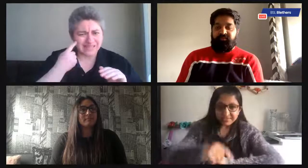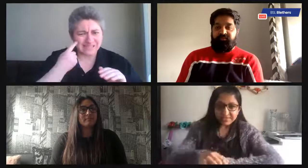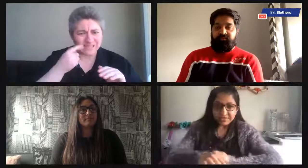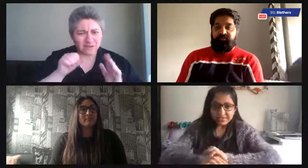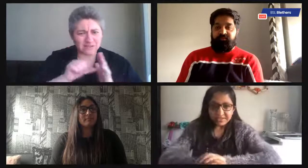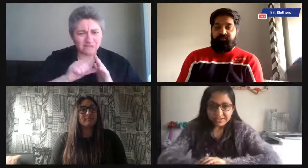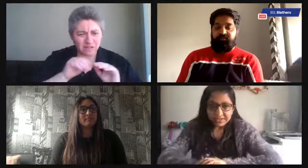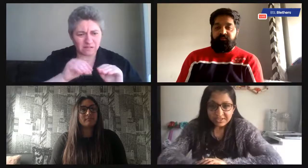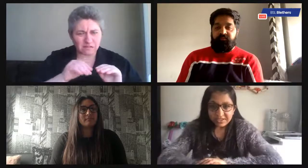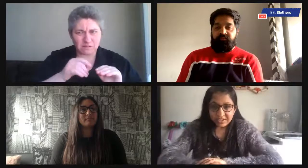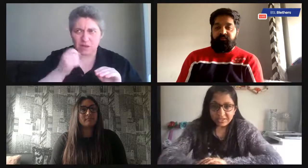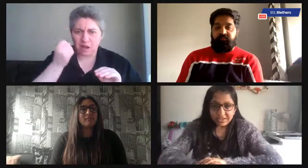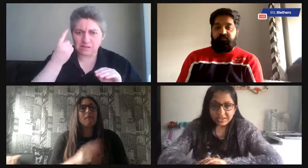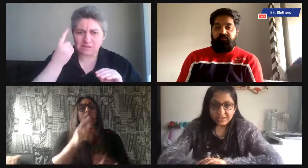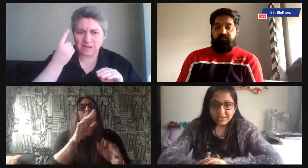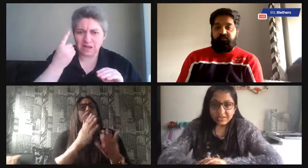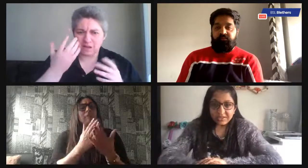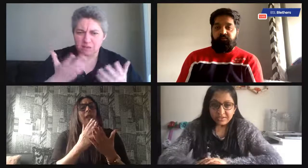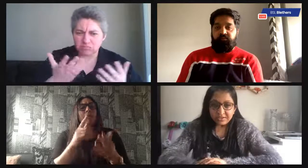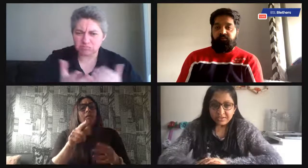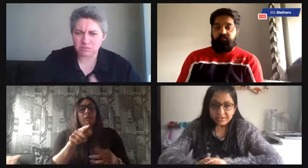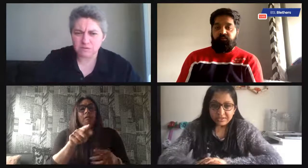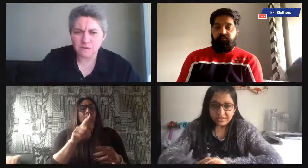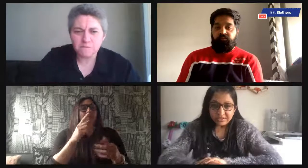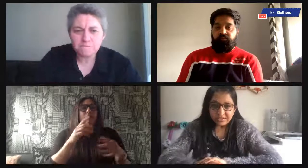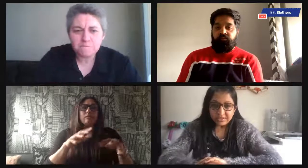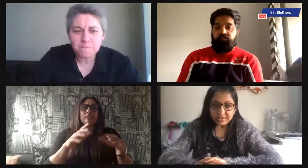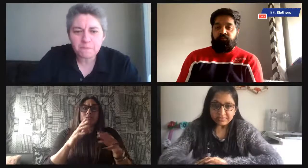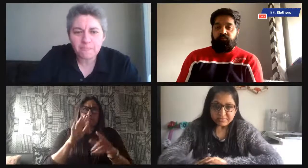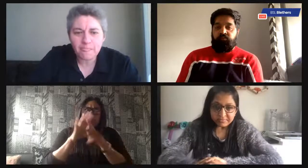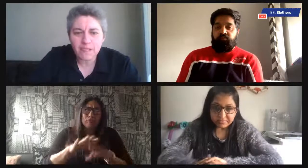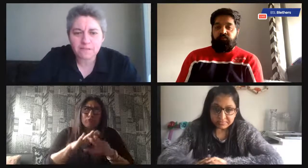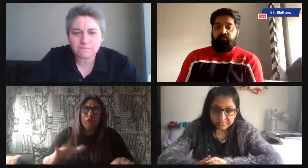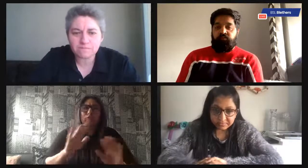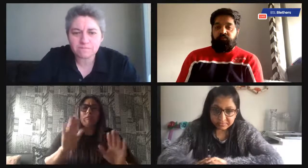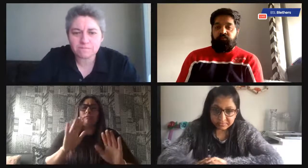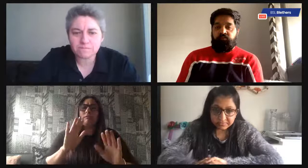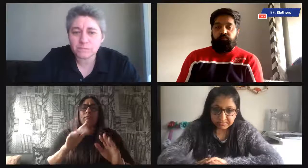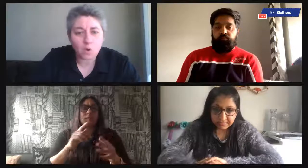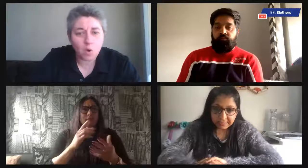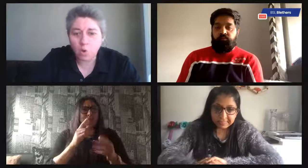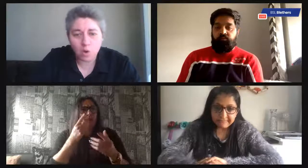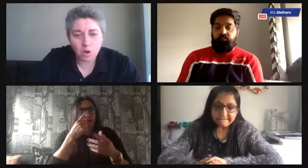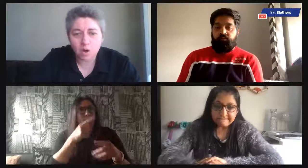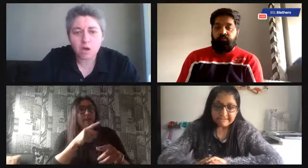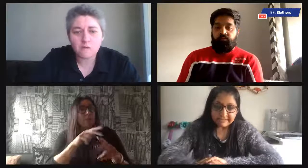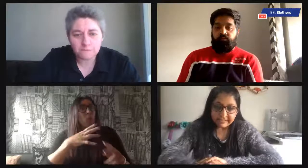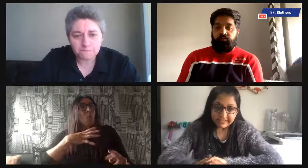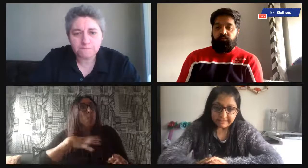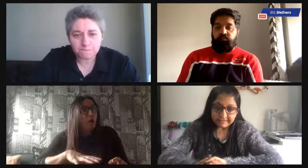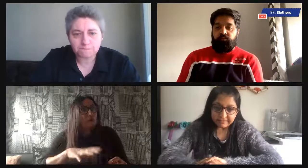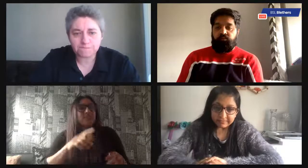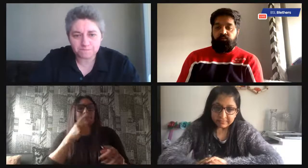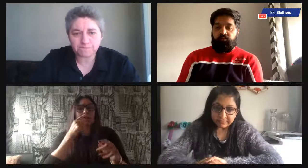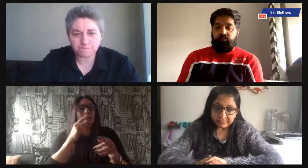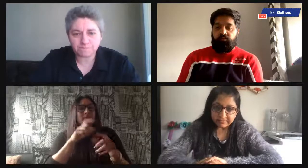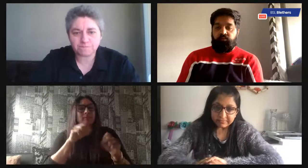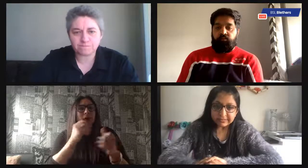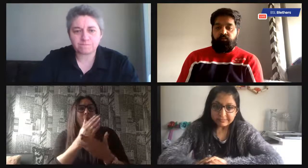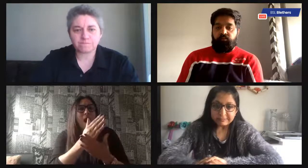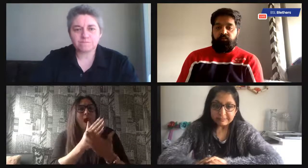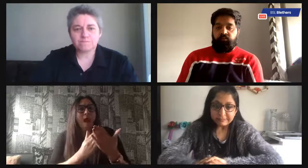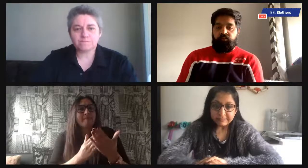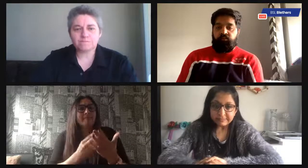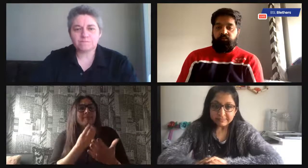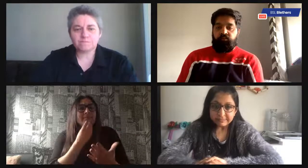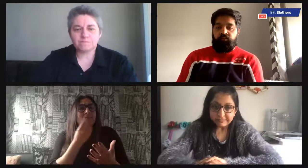fast. And what about children? Is it easy or difficult to teach your children what to do? Well, Avro, there is no real